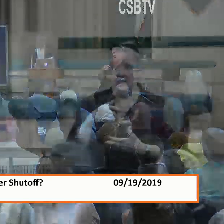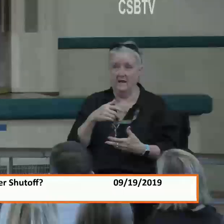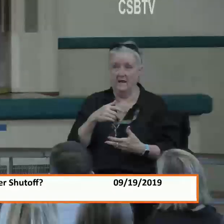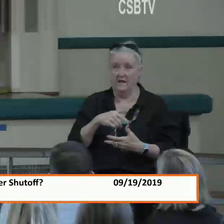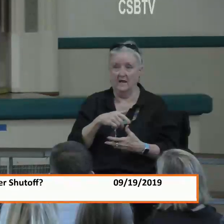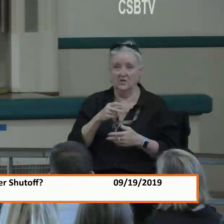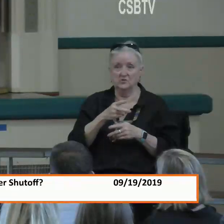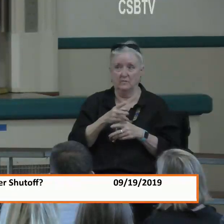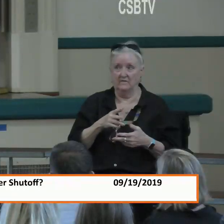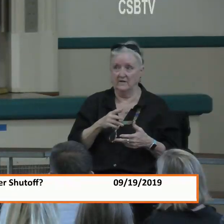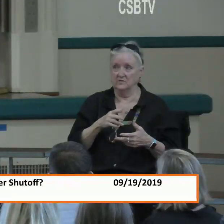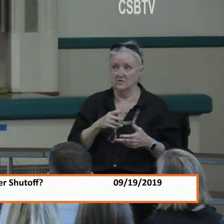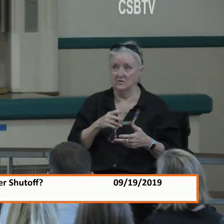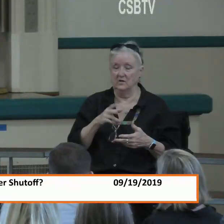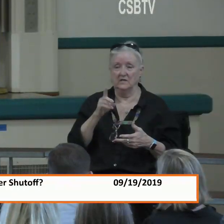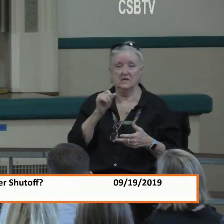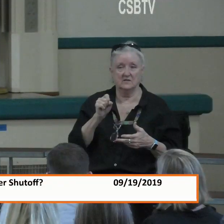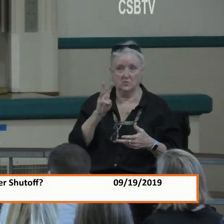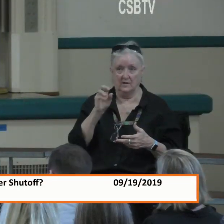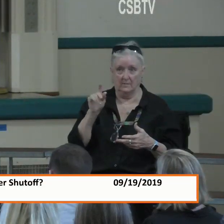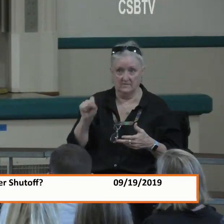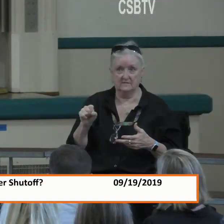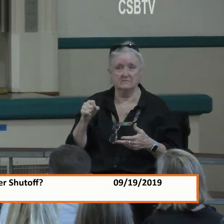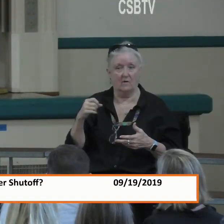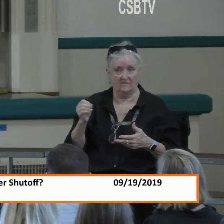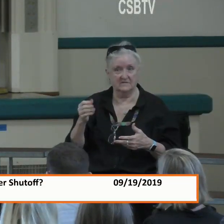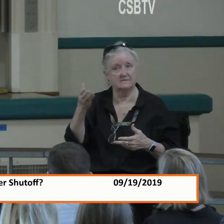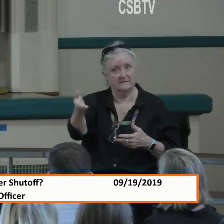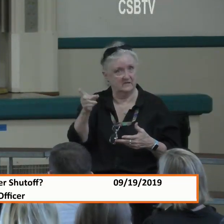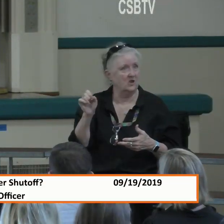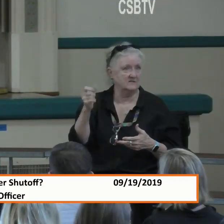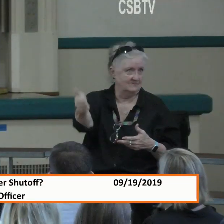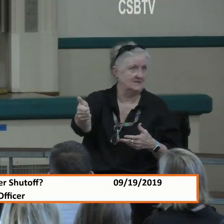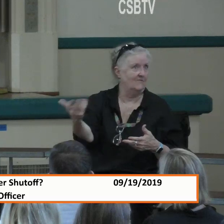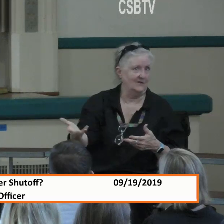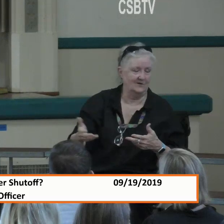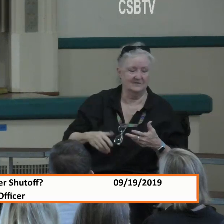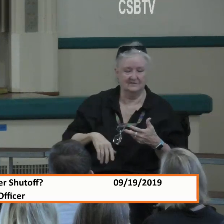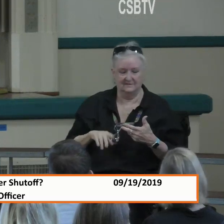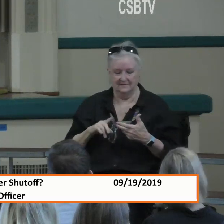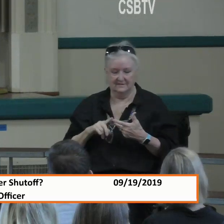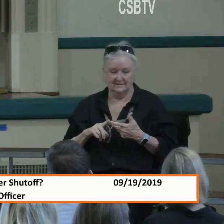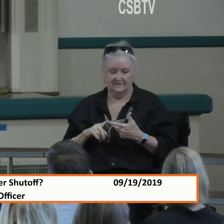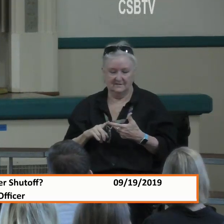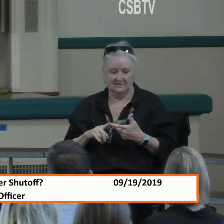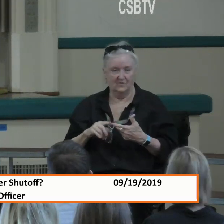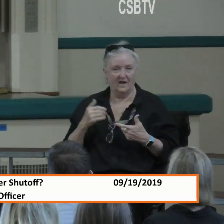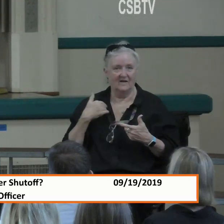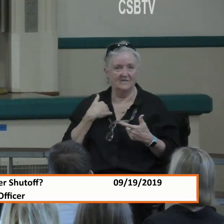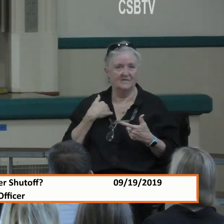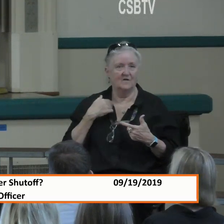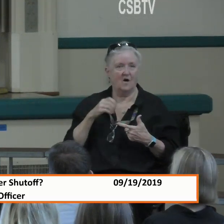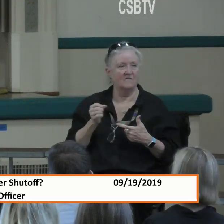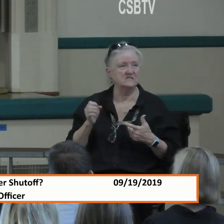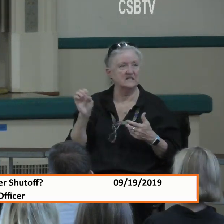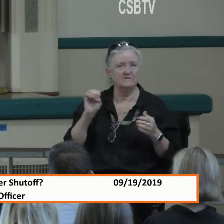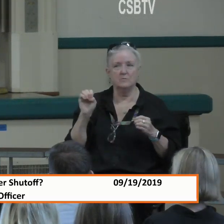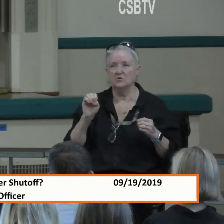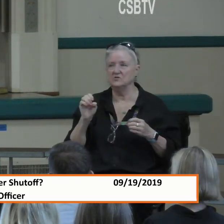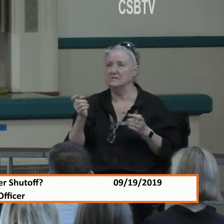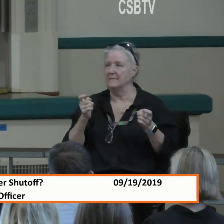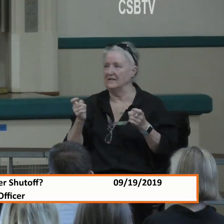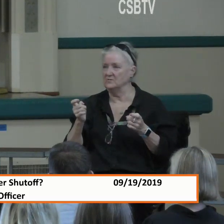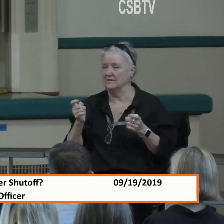From Supervisor Doss Williams' office, we have Doss here tonight. We have Office of Emergency